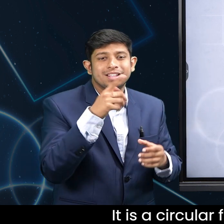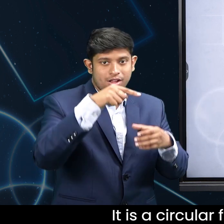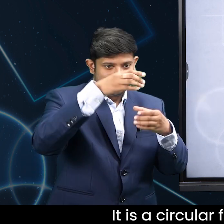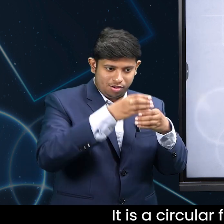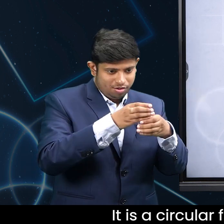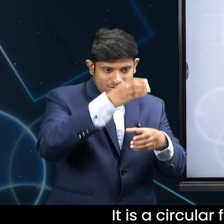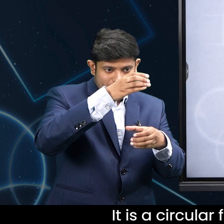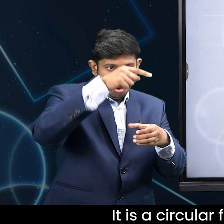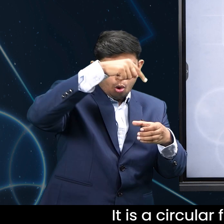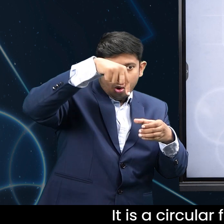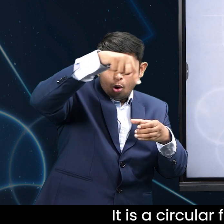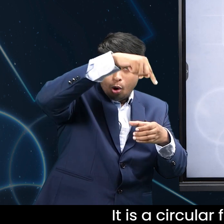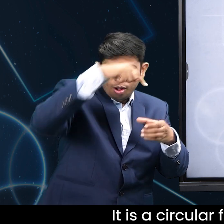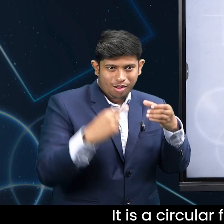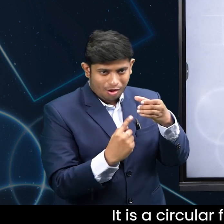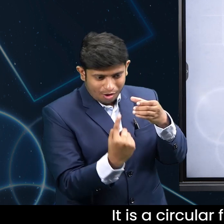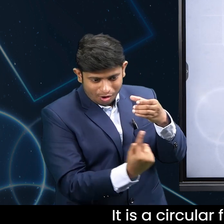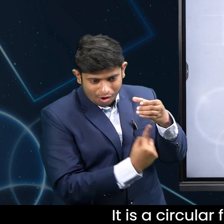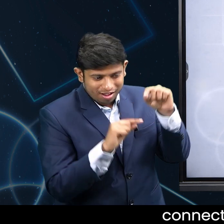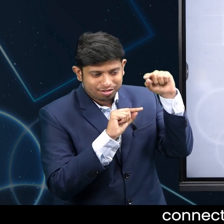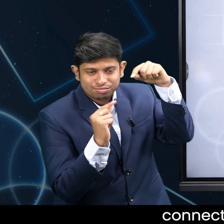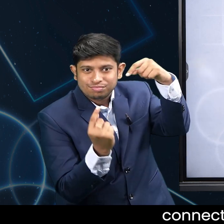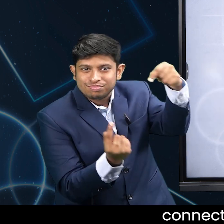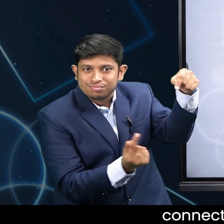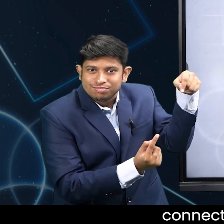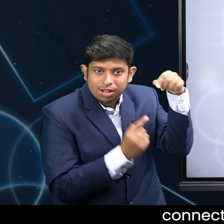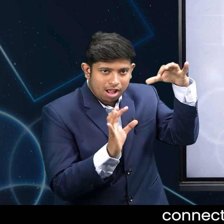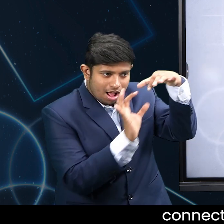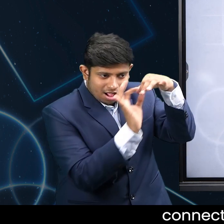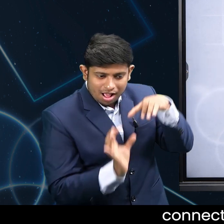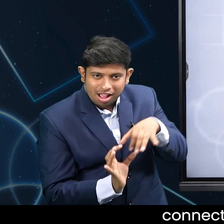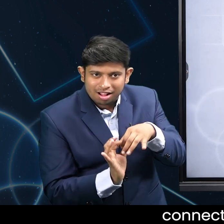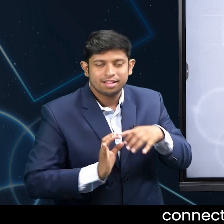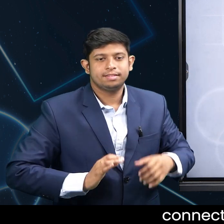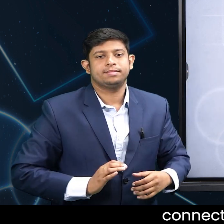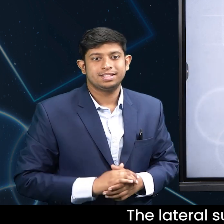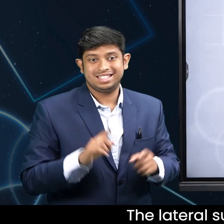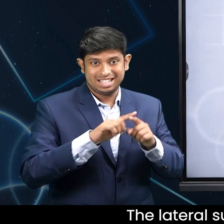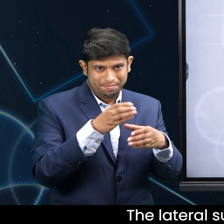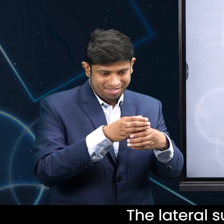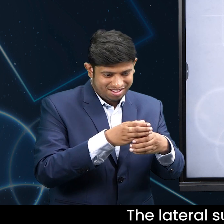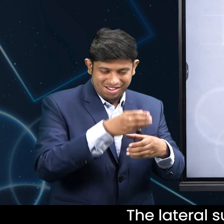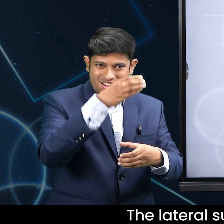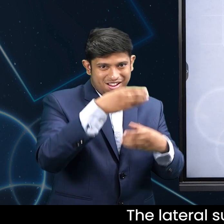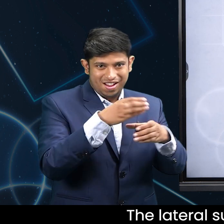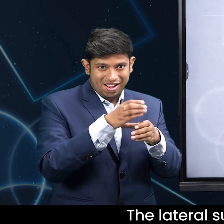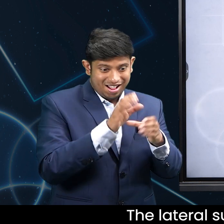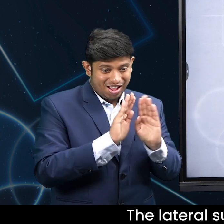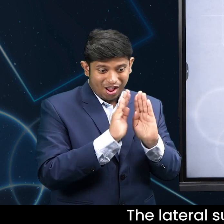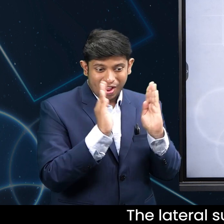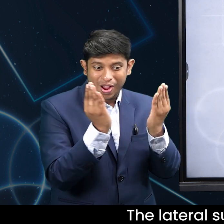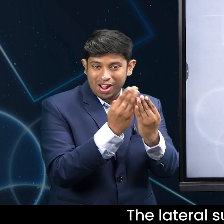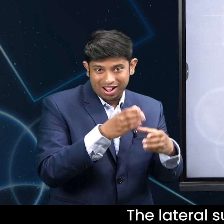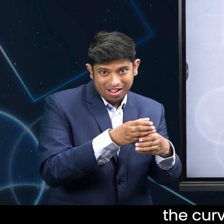It is a circular figure with two parallel circular bases connected by a curved lateral surface. The lateral surface area of